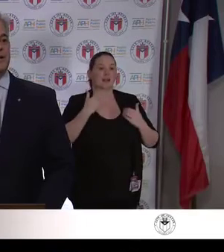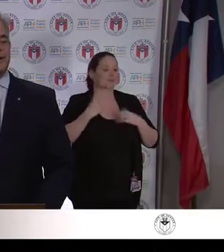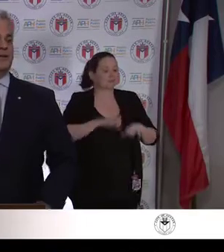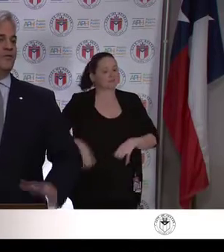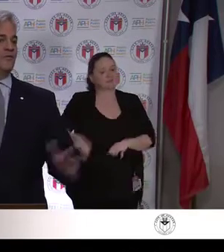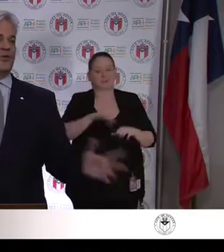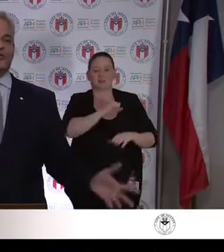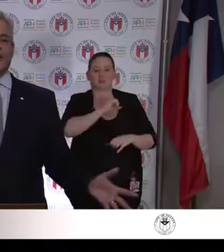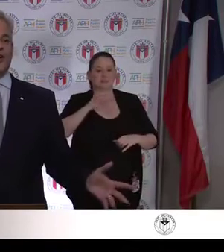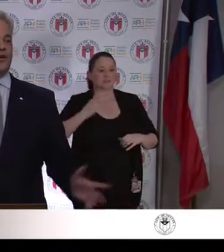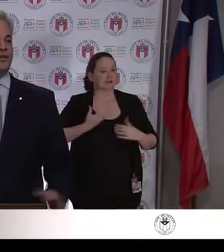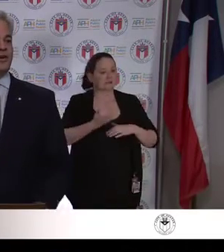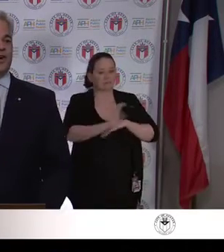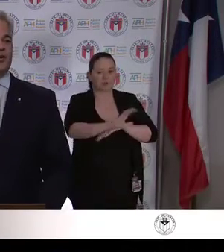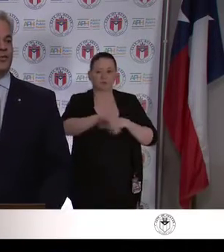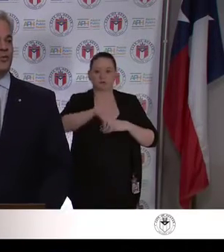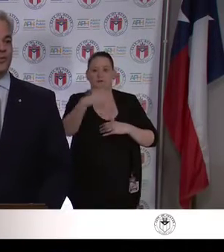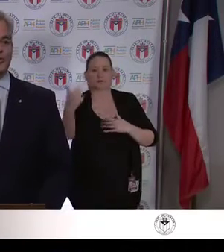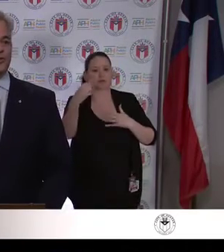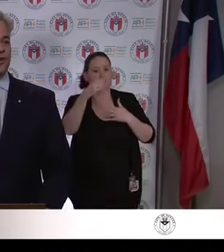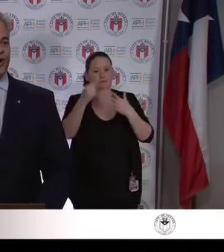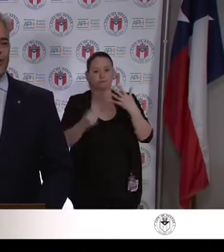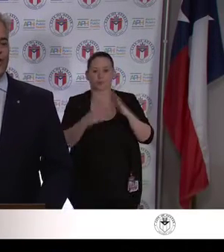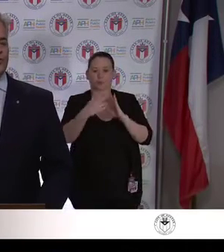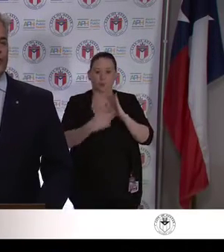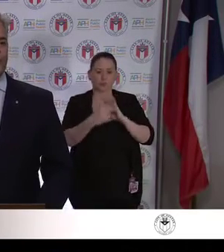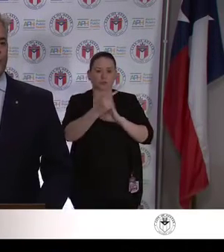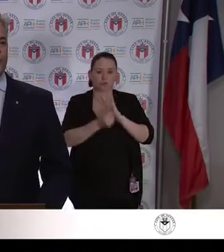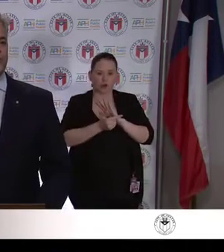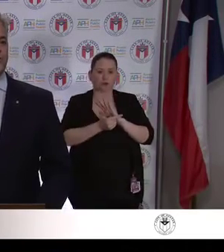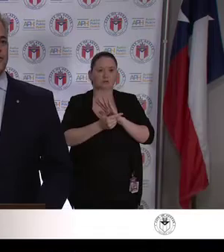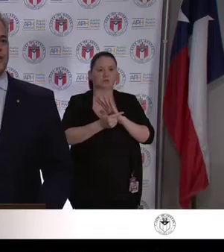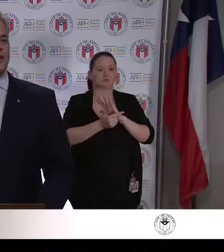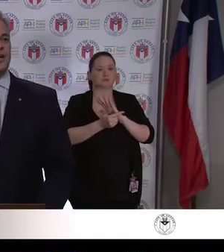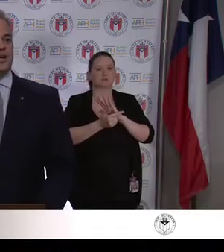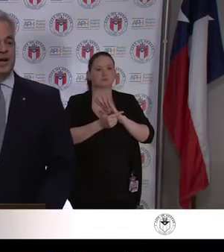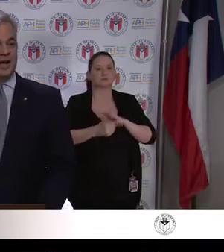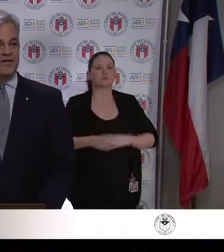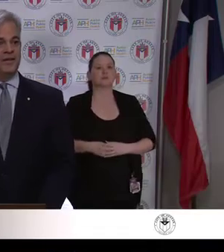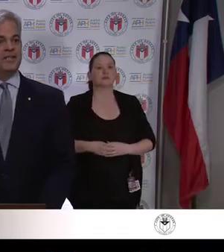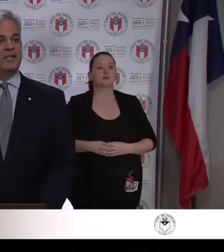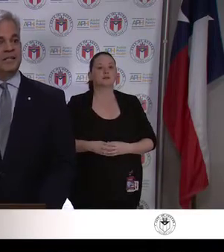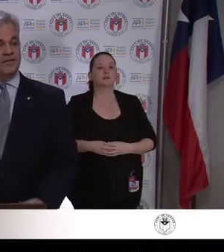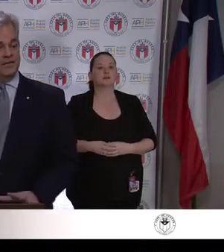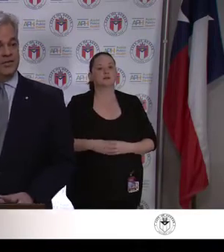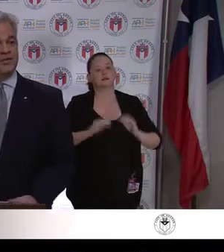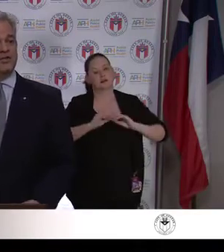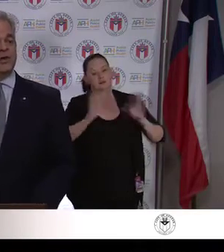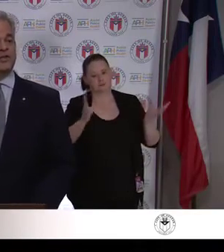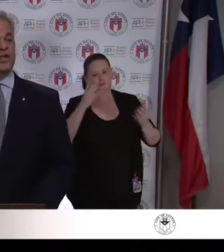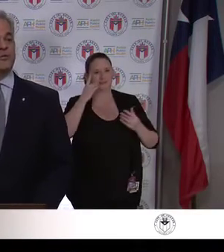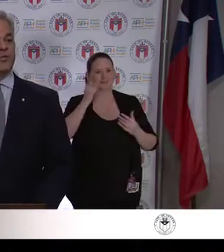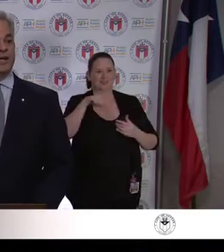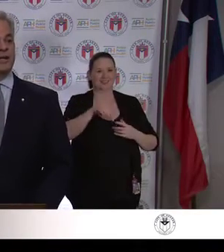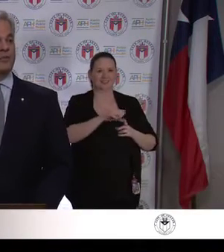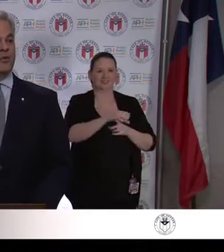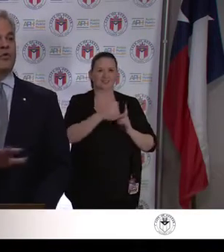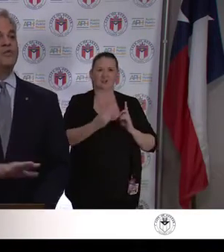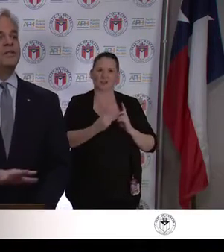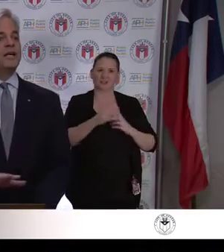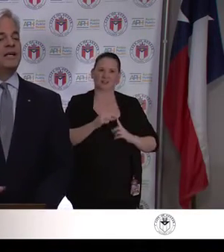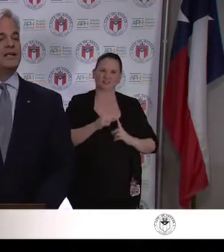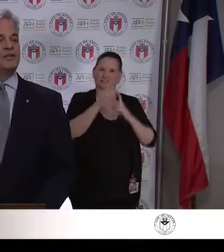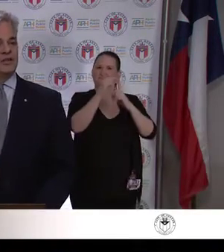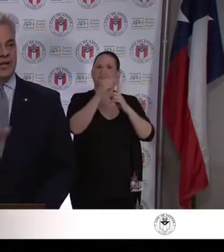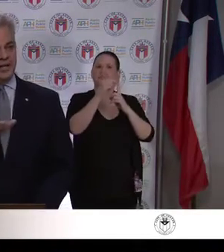have that enforce our rules and our laws and our ordinances. Obviously, given the situation that we're in, we'll